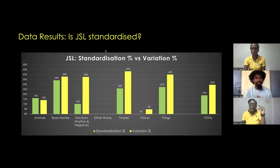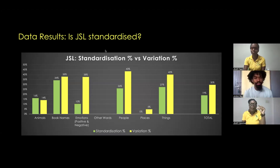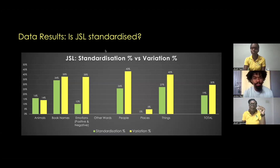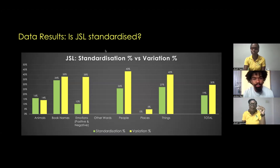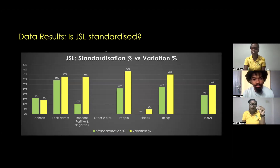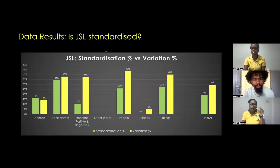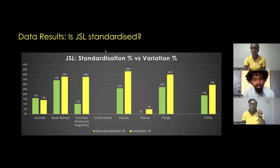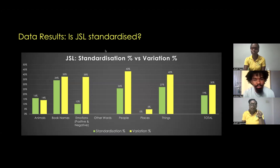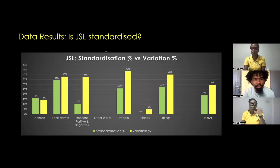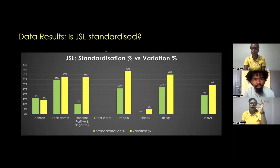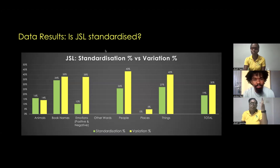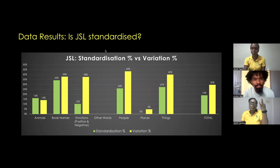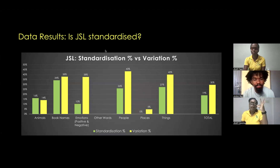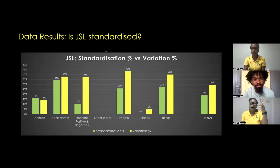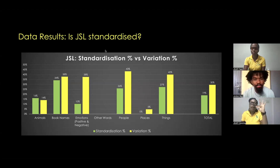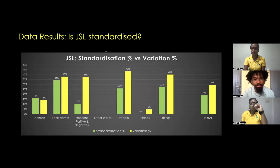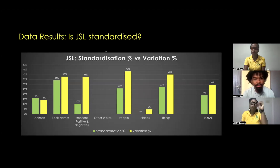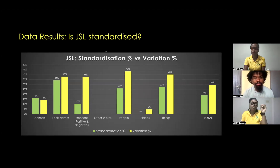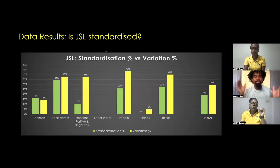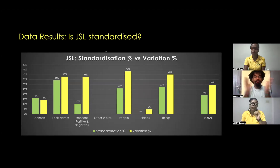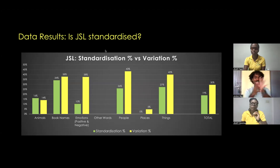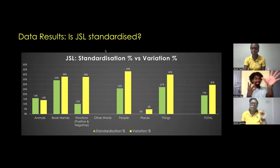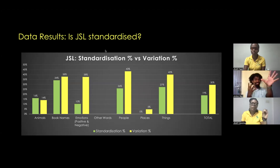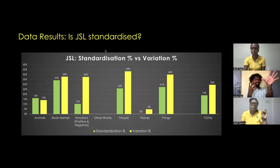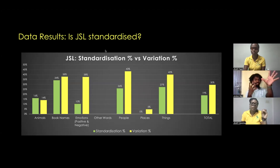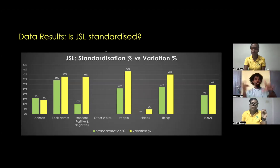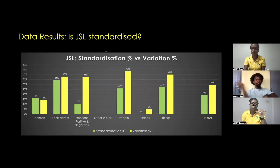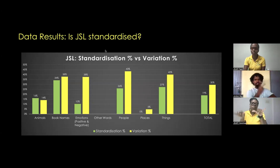the similarities is 19%.